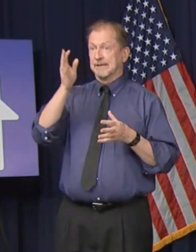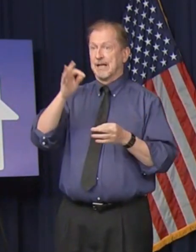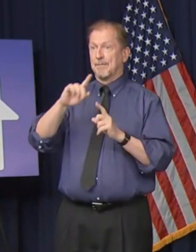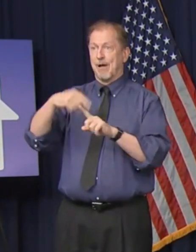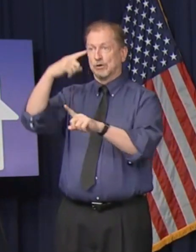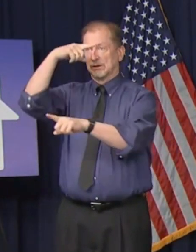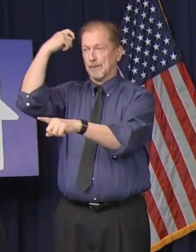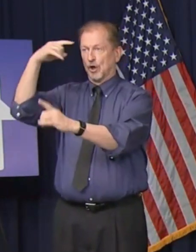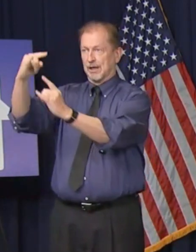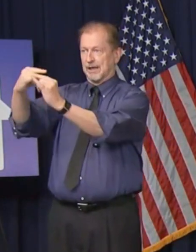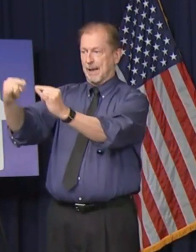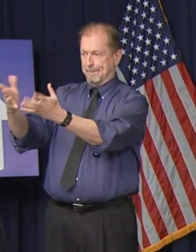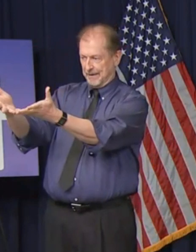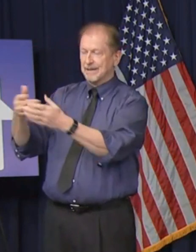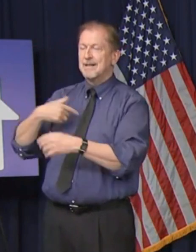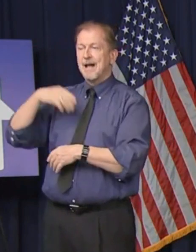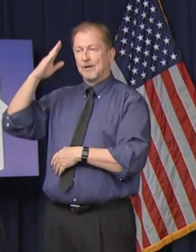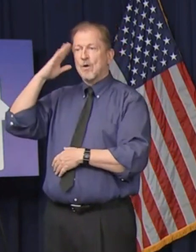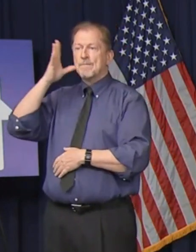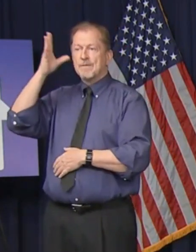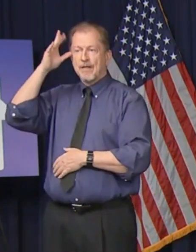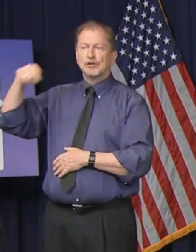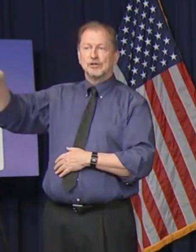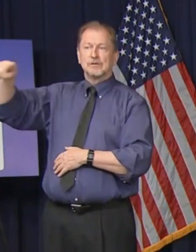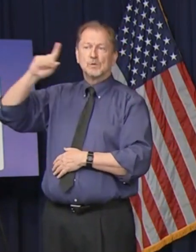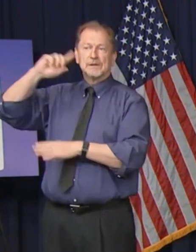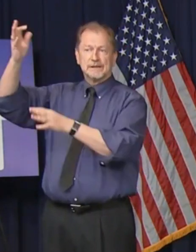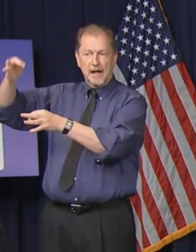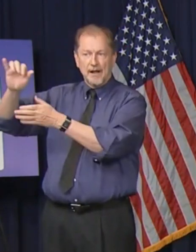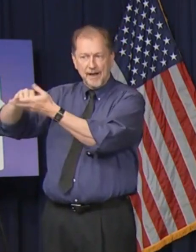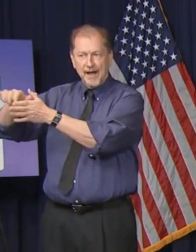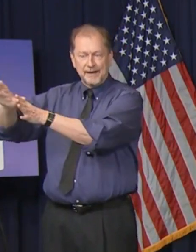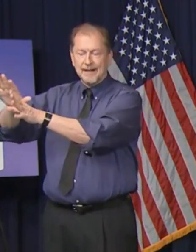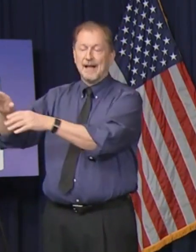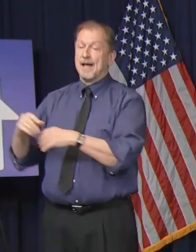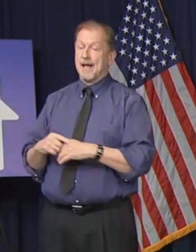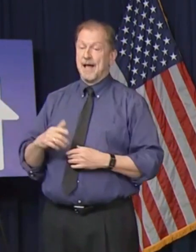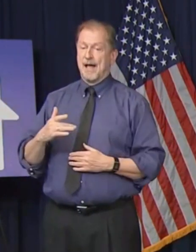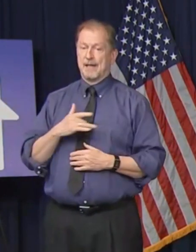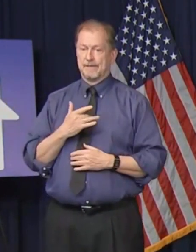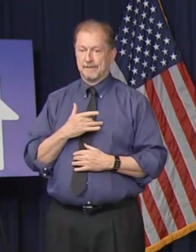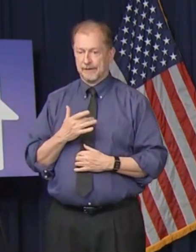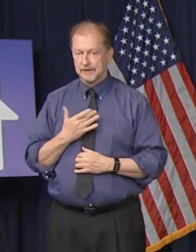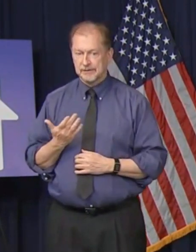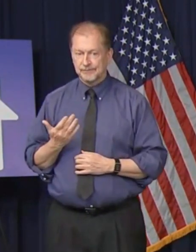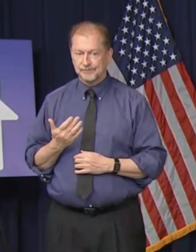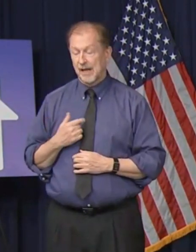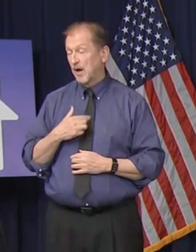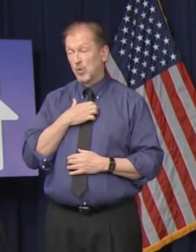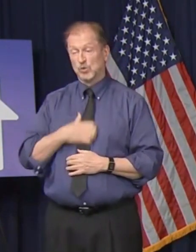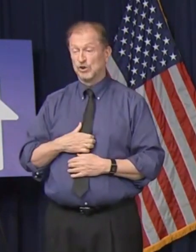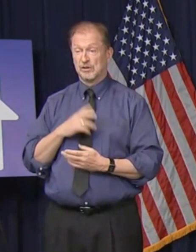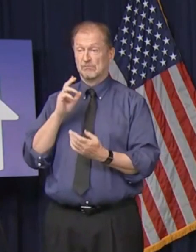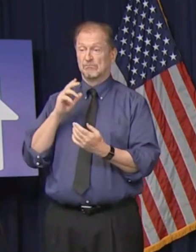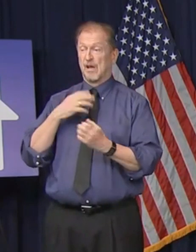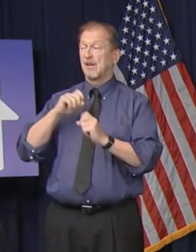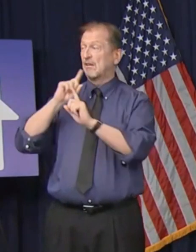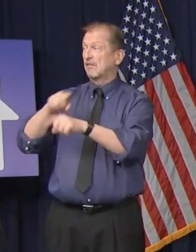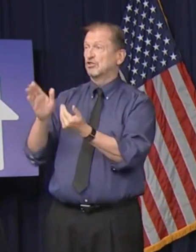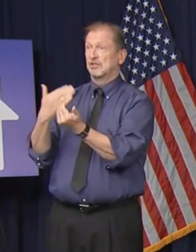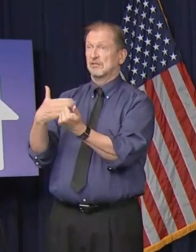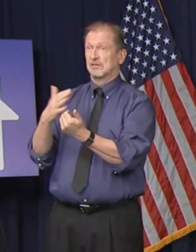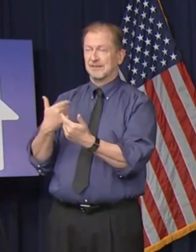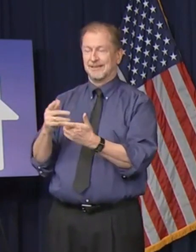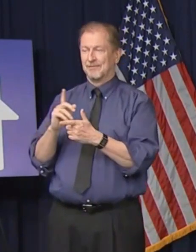camps themselves, and I know parents will make those decisions. And I feel terrible not having a perfect answer for them because, as